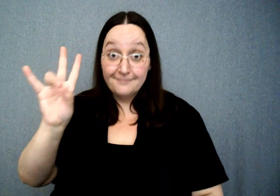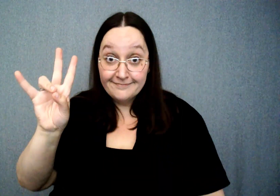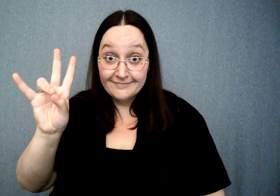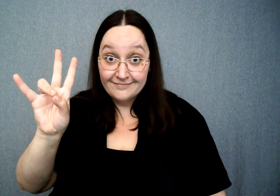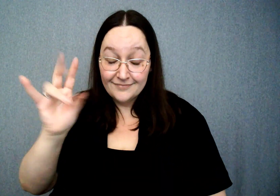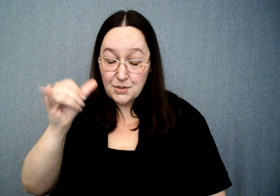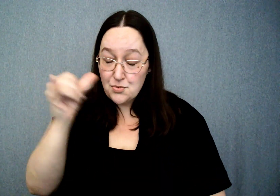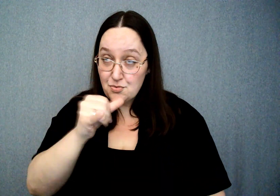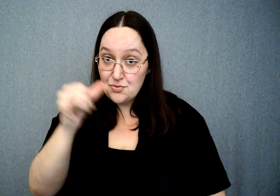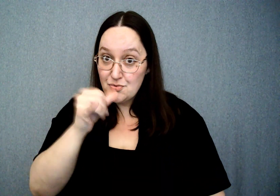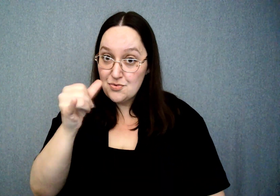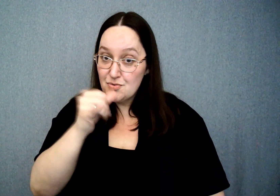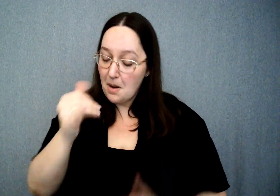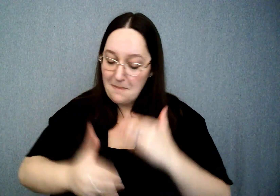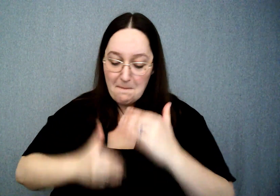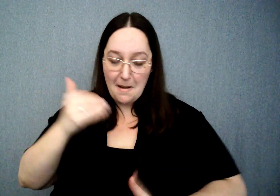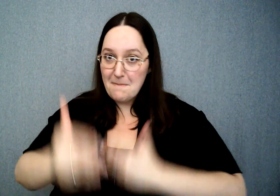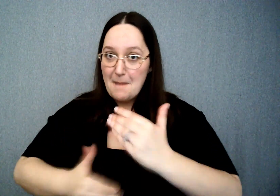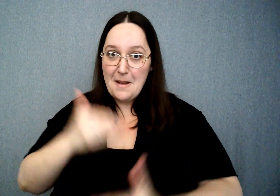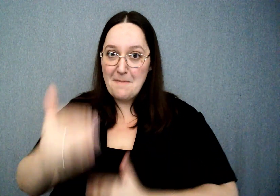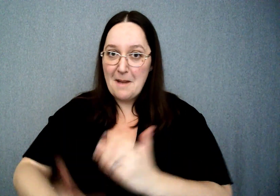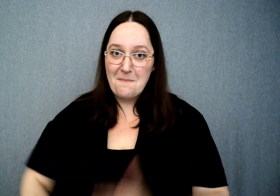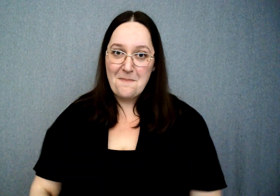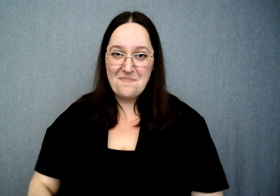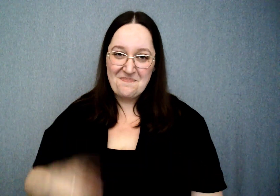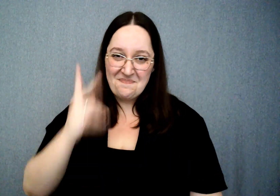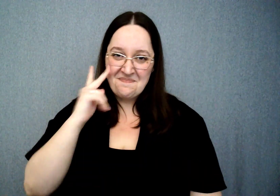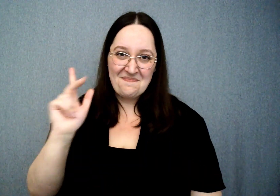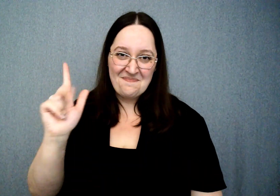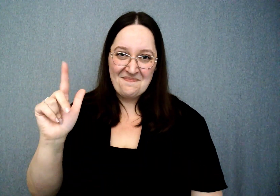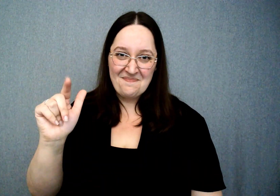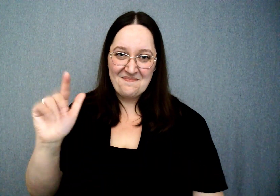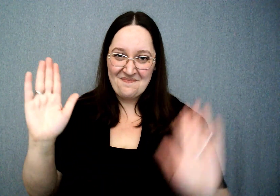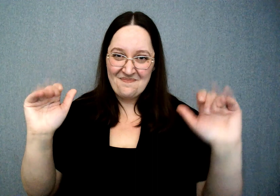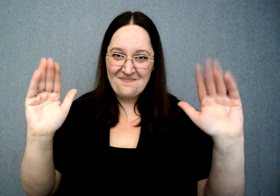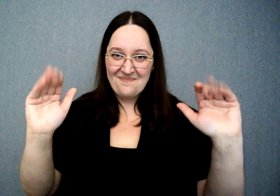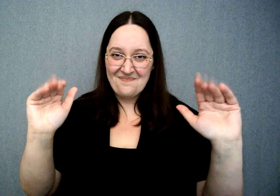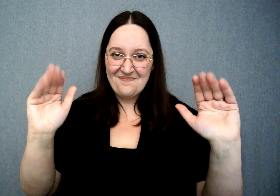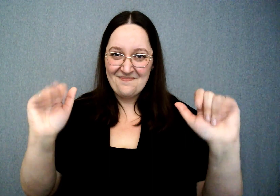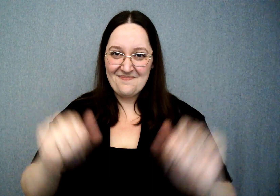7 coming up. Whew, it's going fast. All right, see you later. Take care.